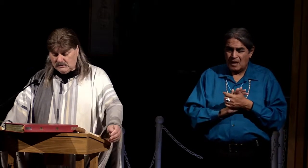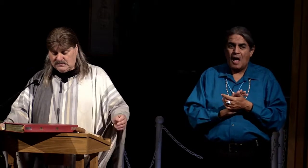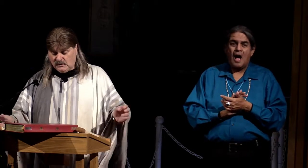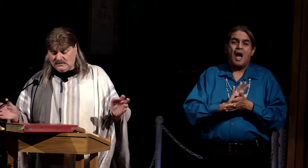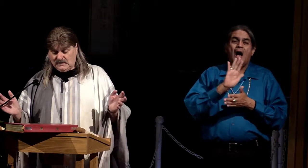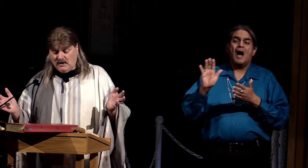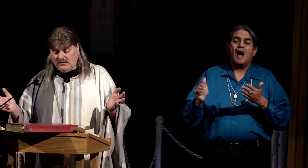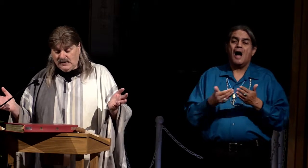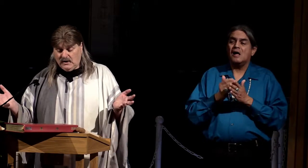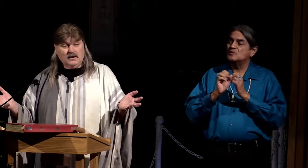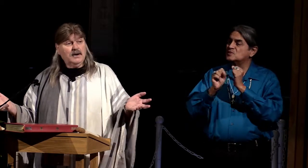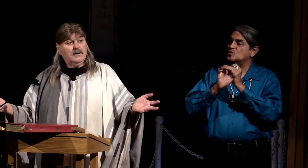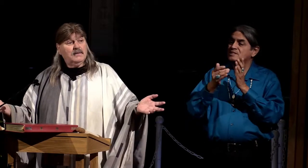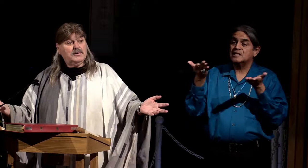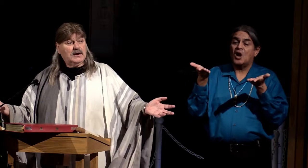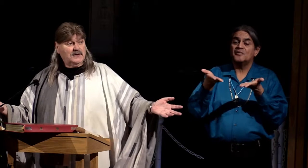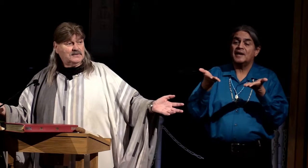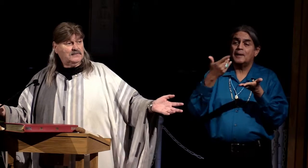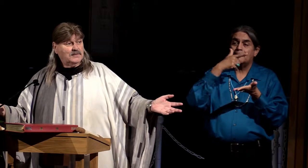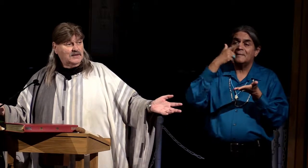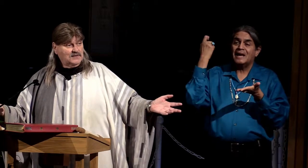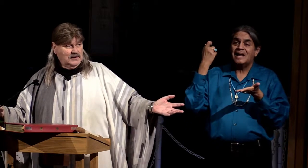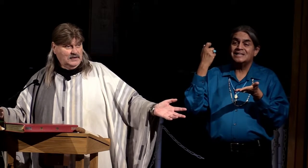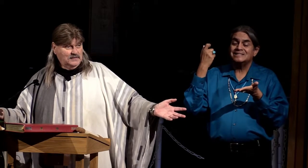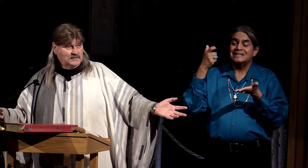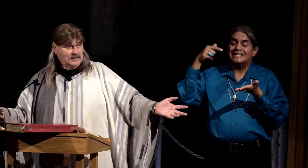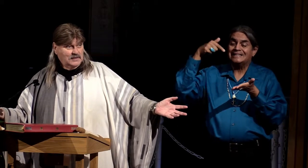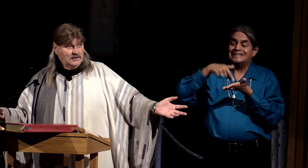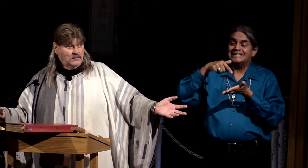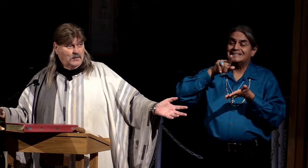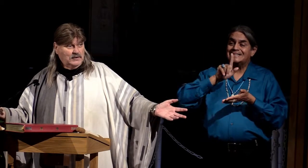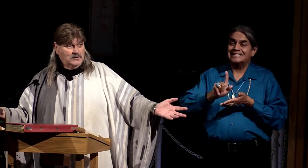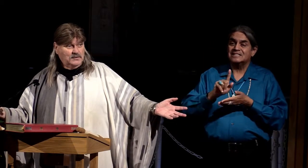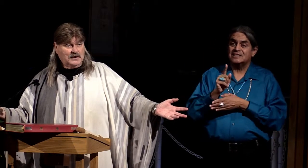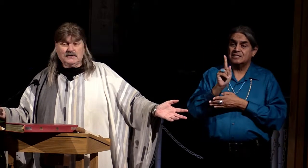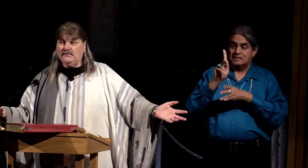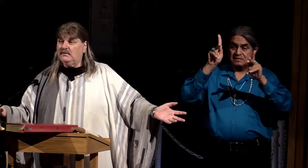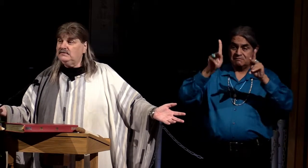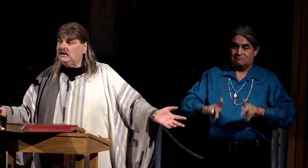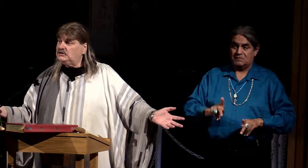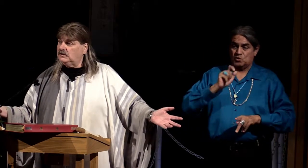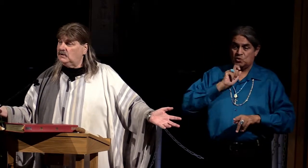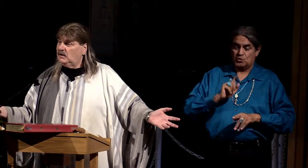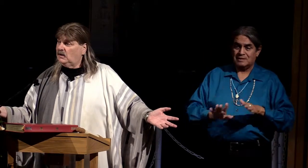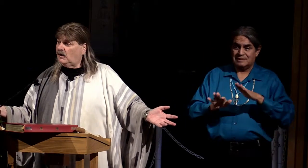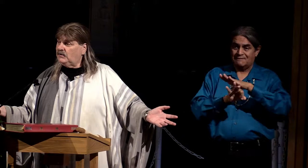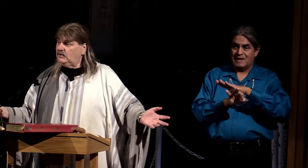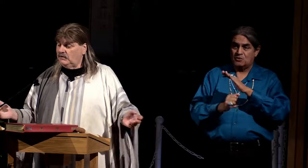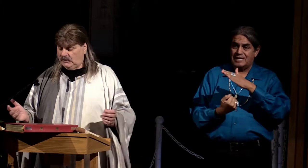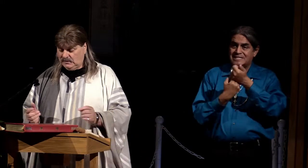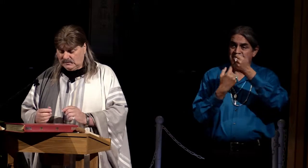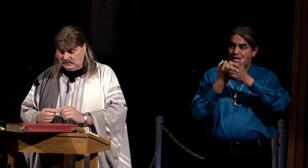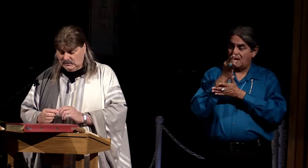All the resources are there because this is the one who is at the foundation of